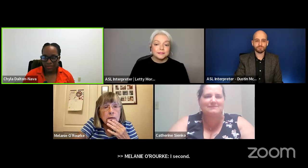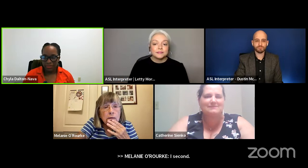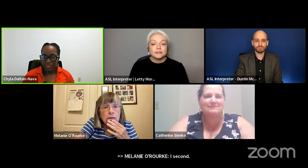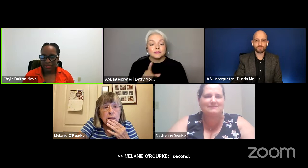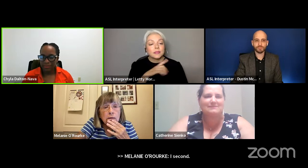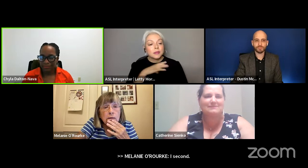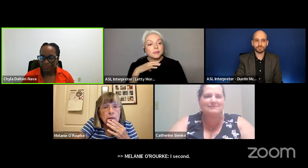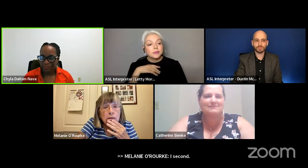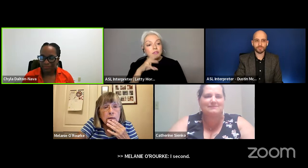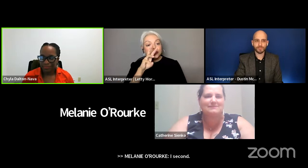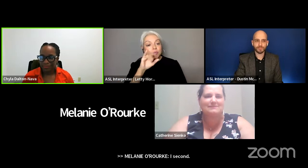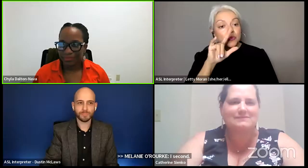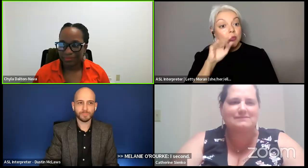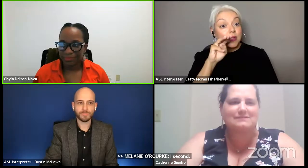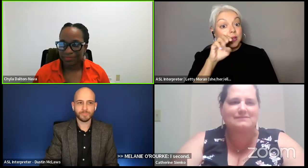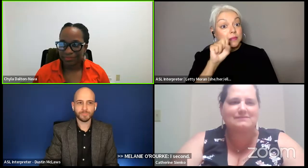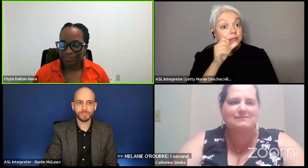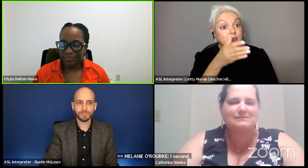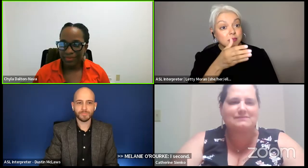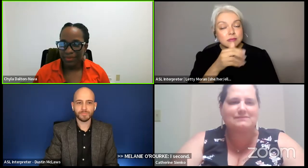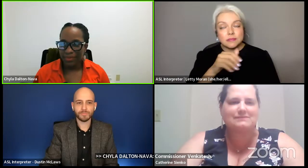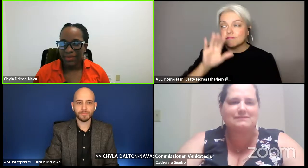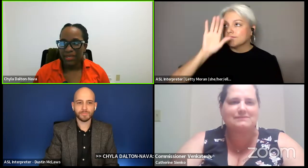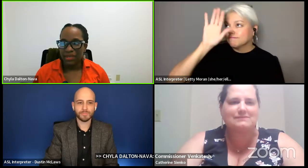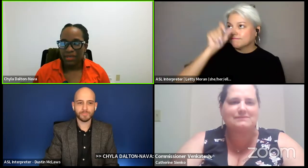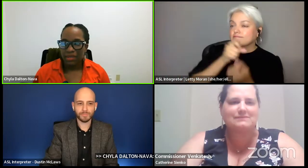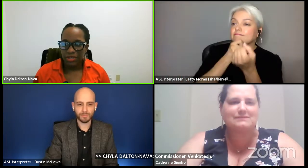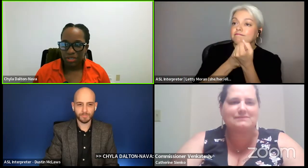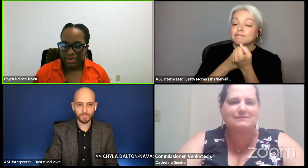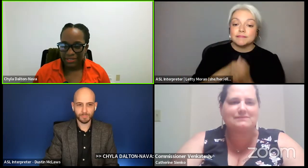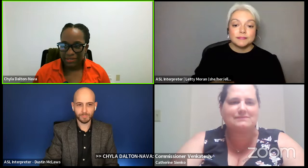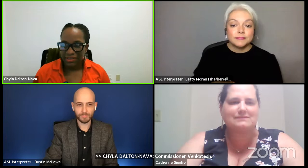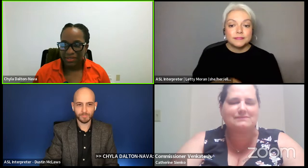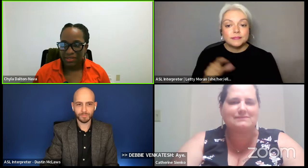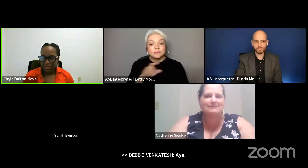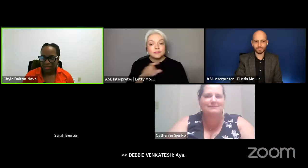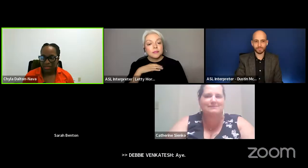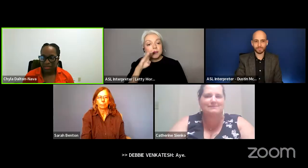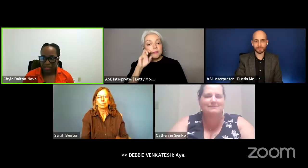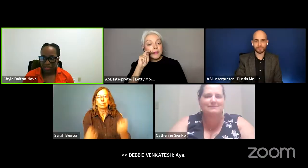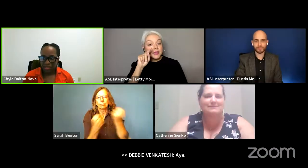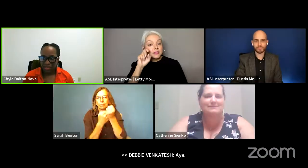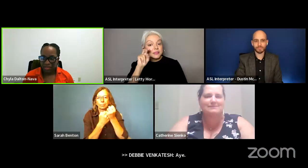Commissioner Williams, Aye. Commissioner Benton,